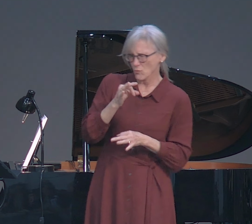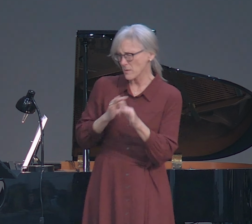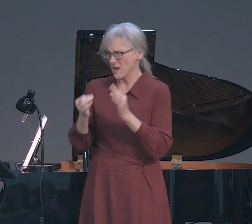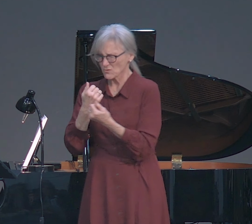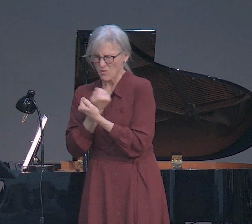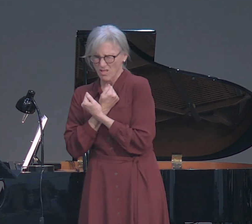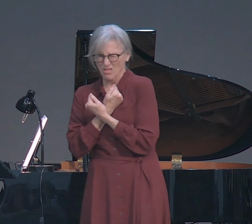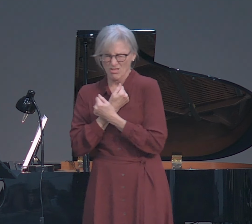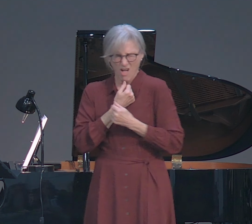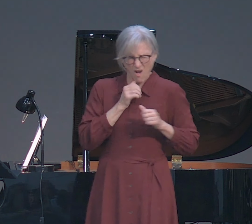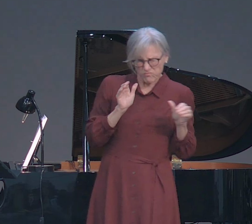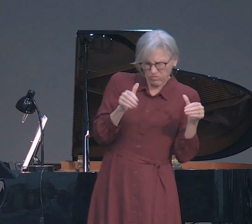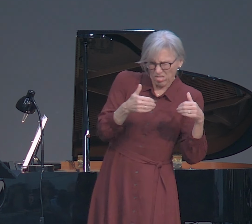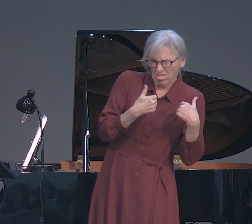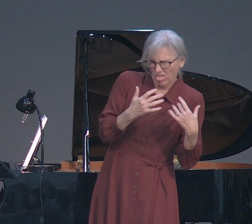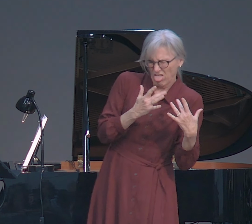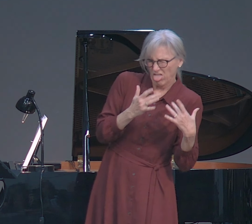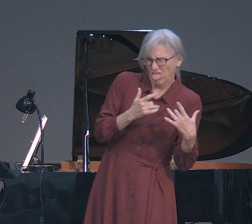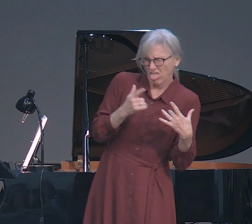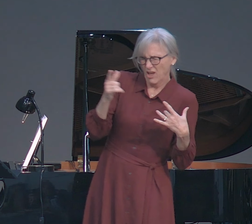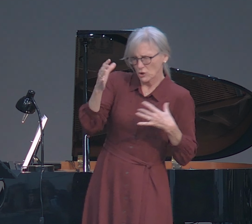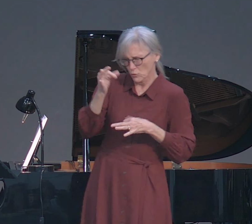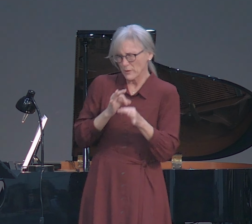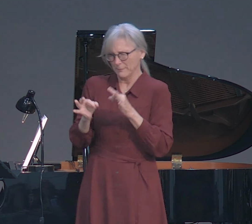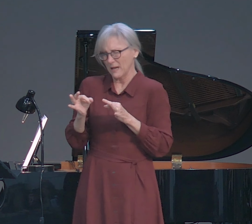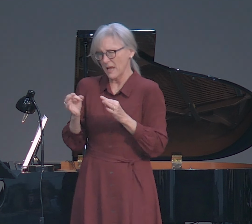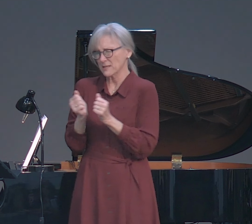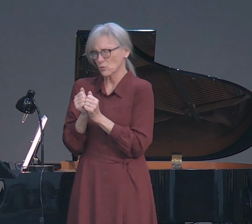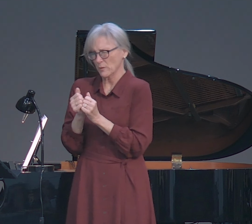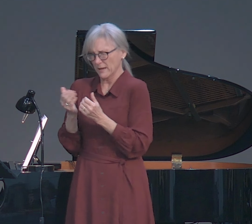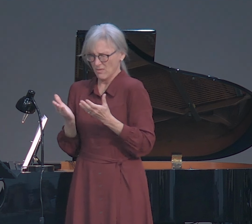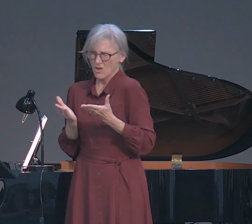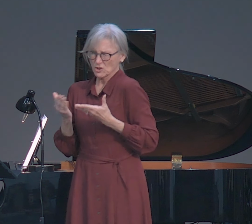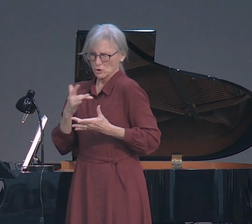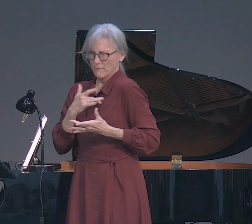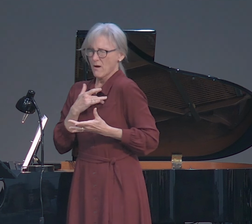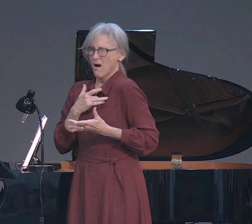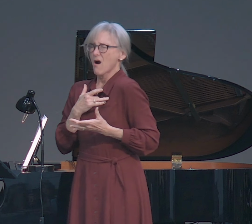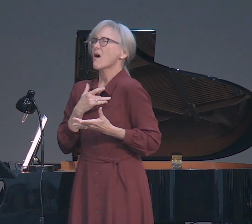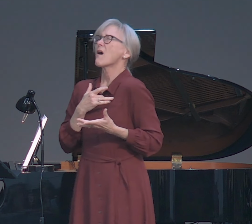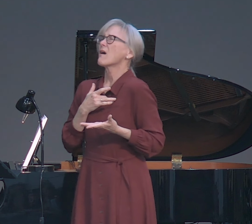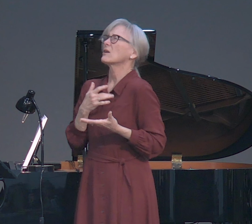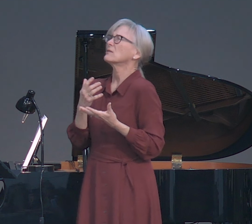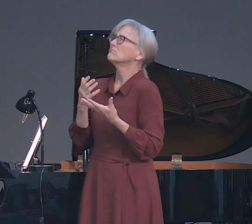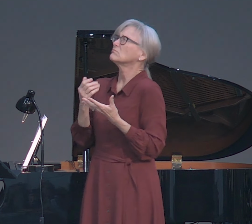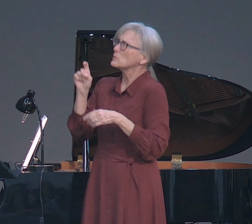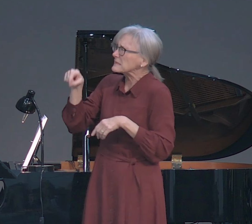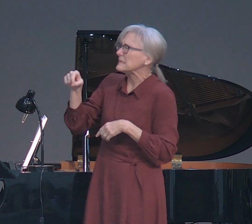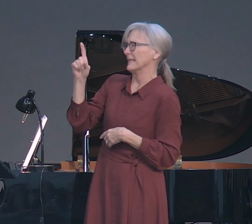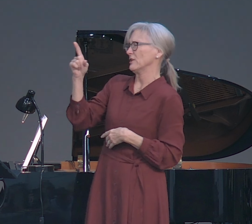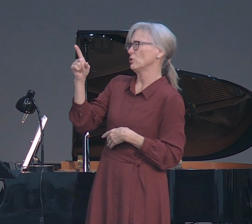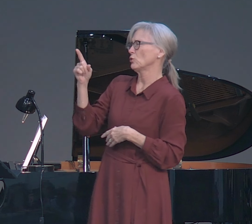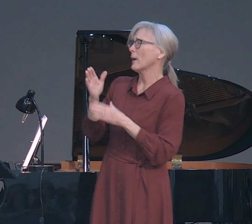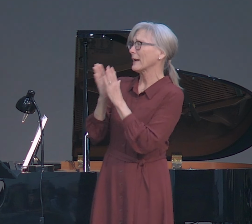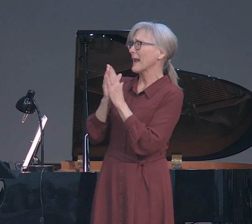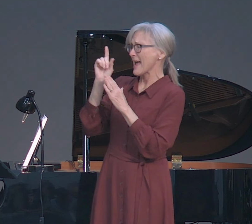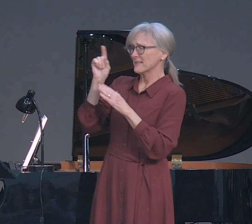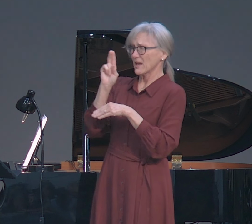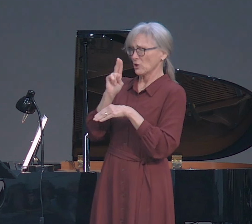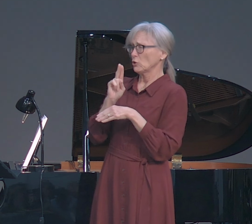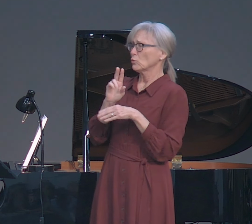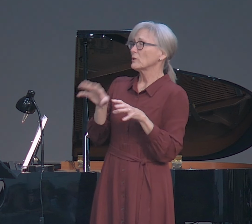our self-pity with servants' hearts. Replace our greed with generosity. But Lord, we ask that You would do